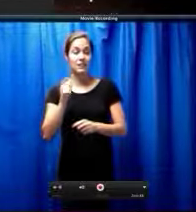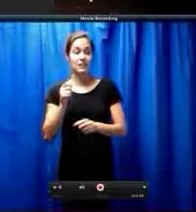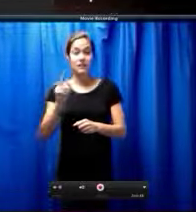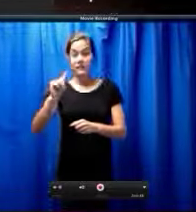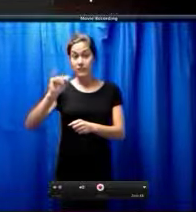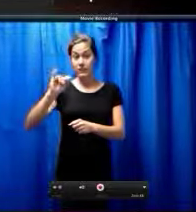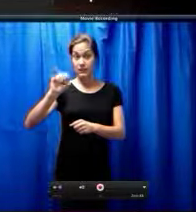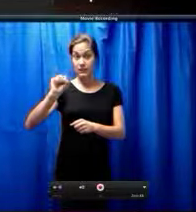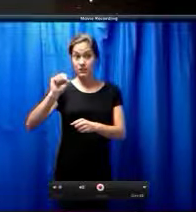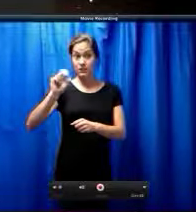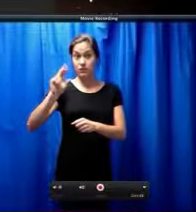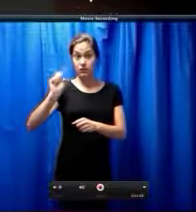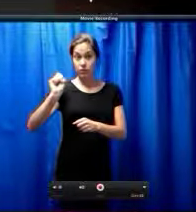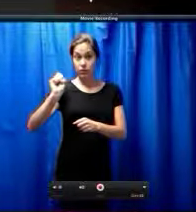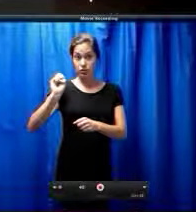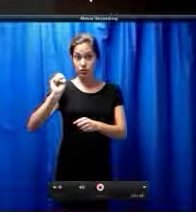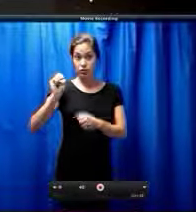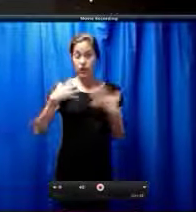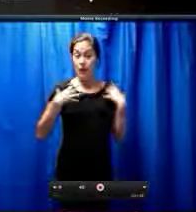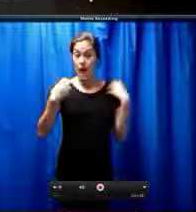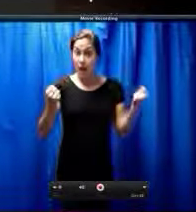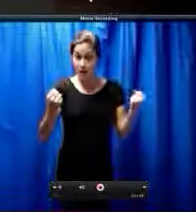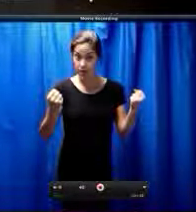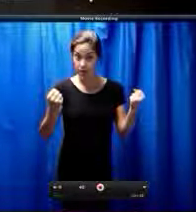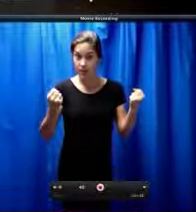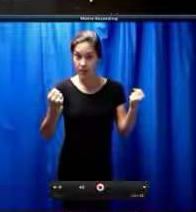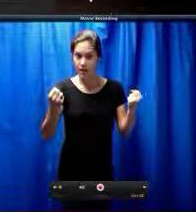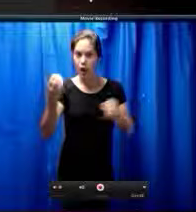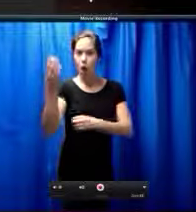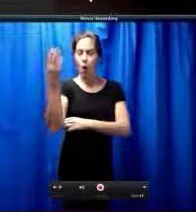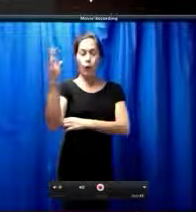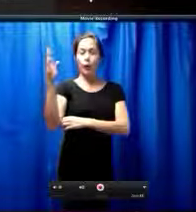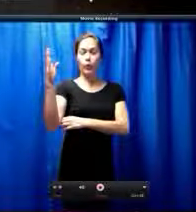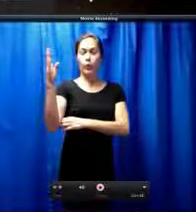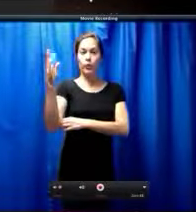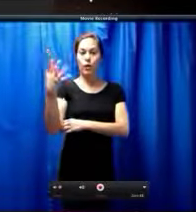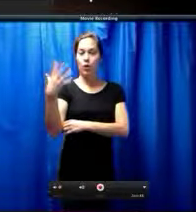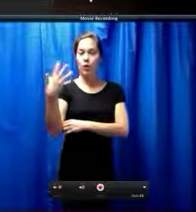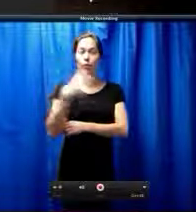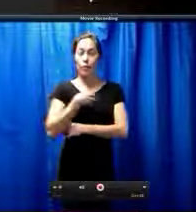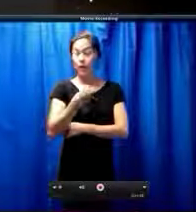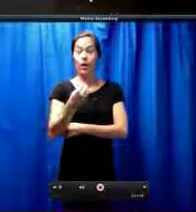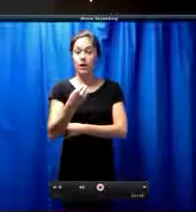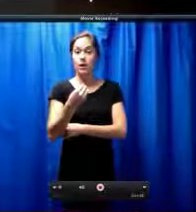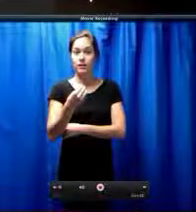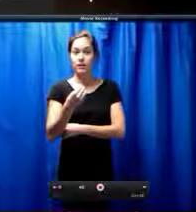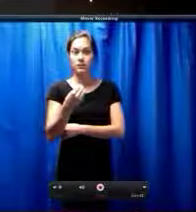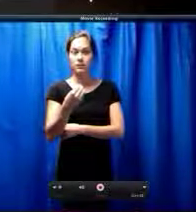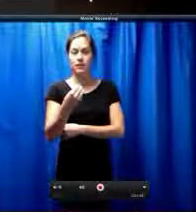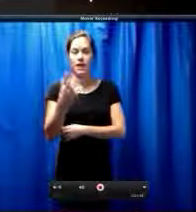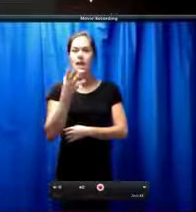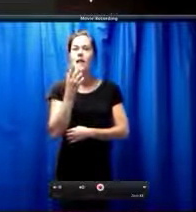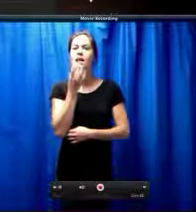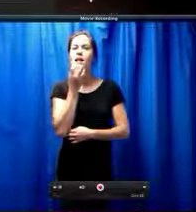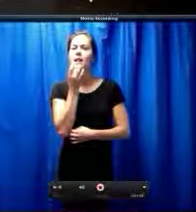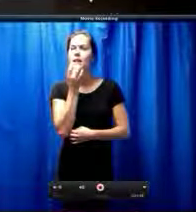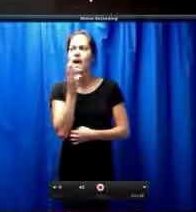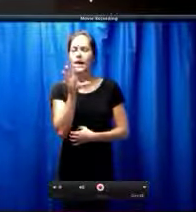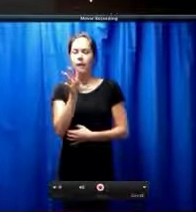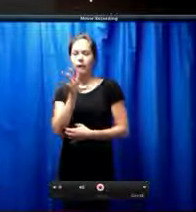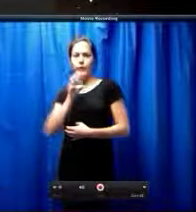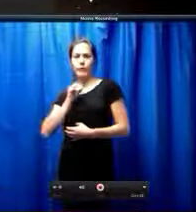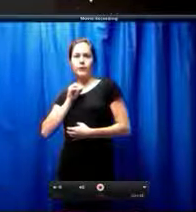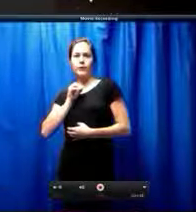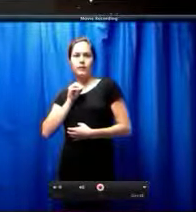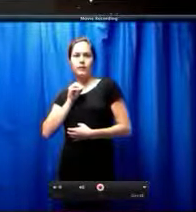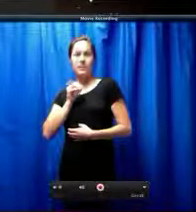tissue shines bright green or white, right? Anything that is healthy absorbs that light and reflects back. Wherever you see an area